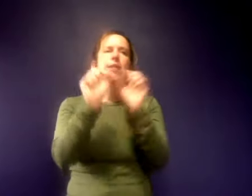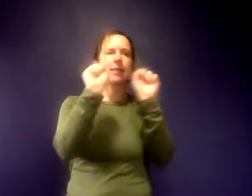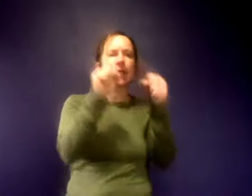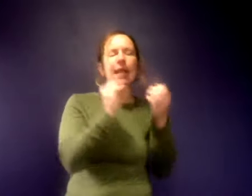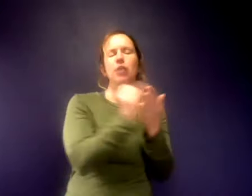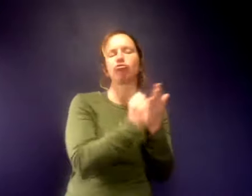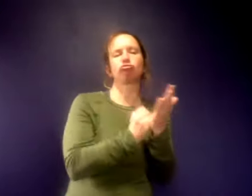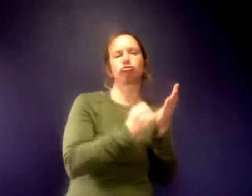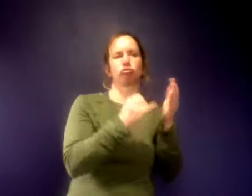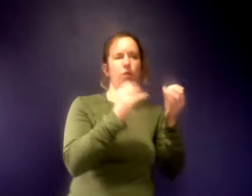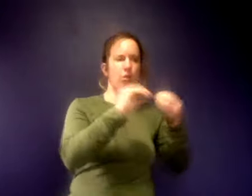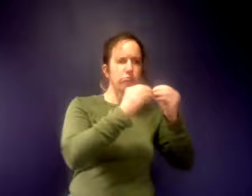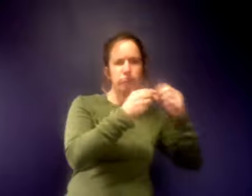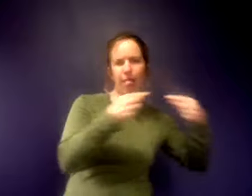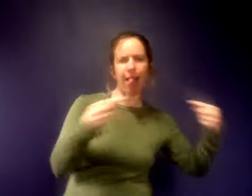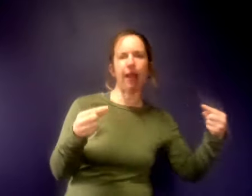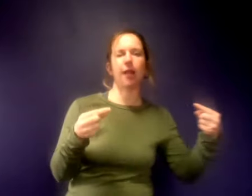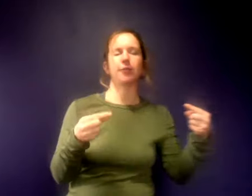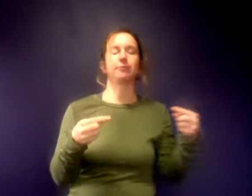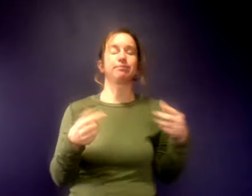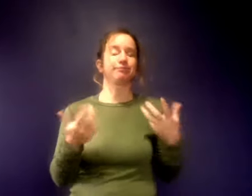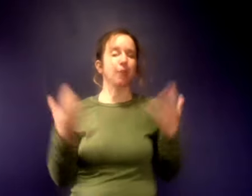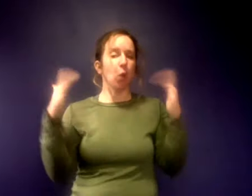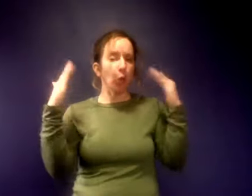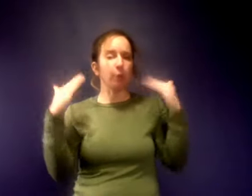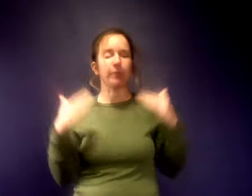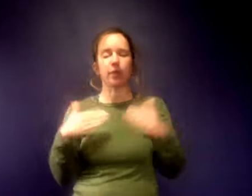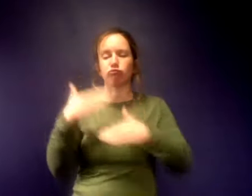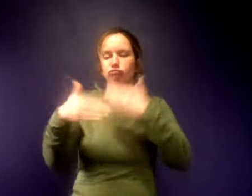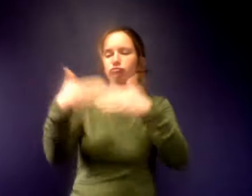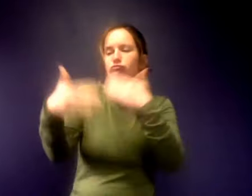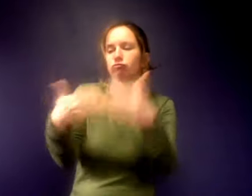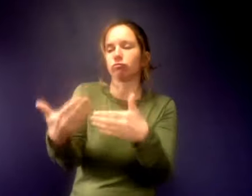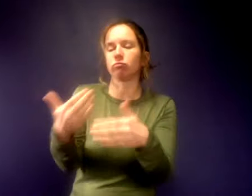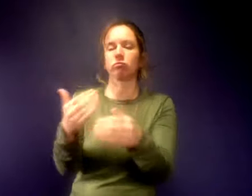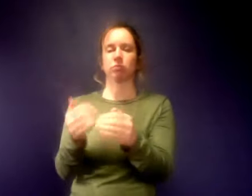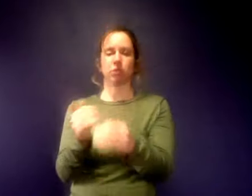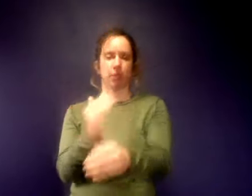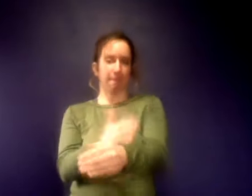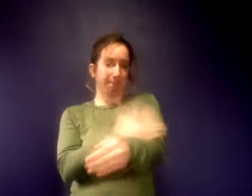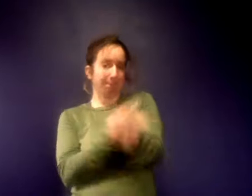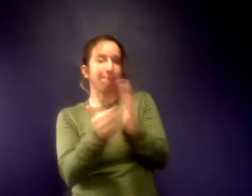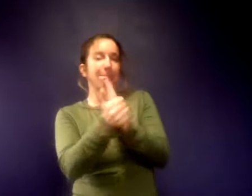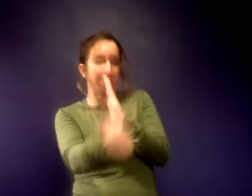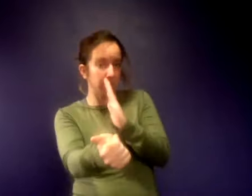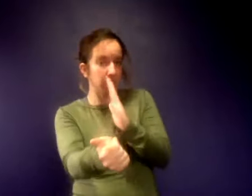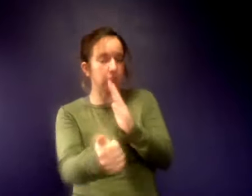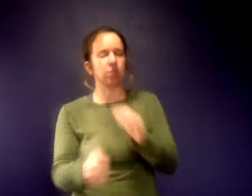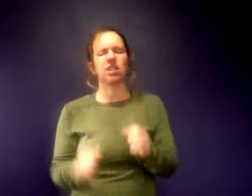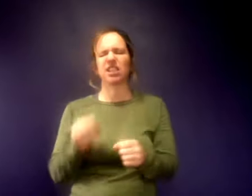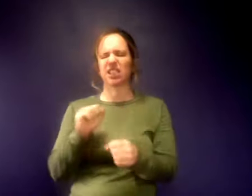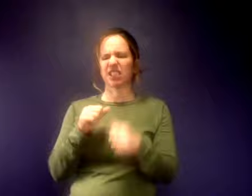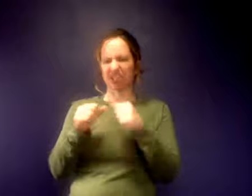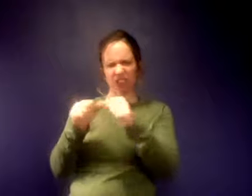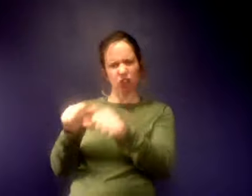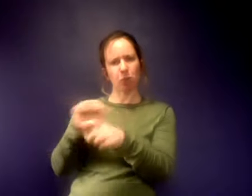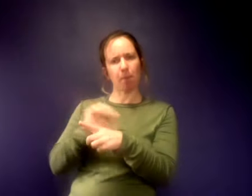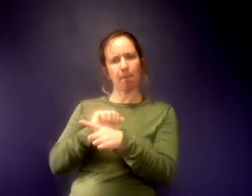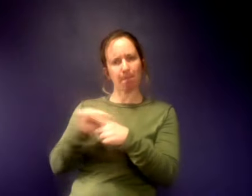practice you do, you'll hopefully memorize these, and you'll do these problems in like half a second. I promise you. You just got to keep practicing. Let's say